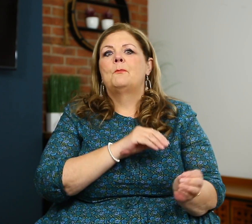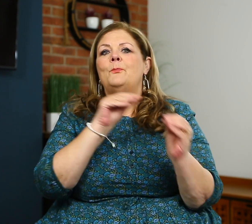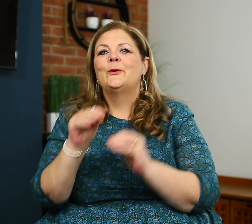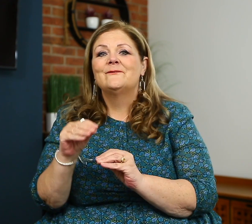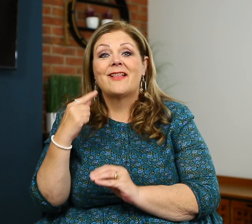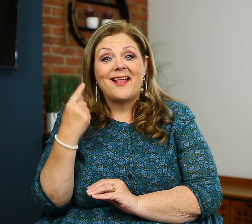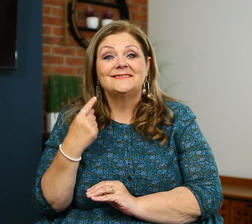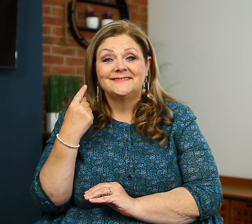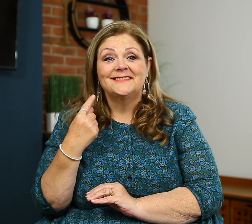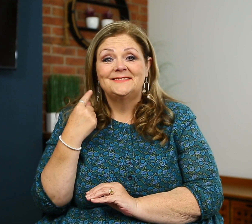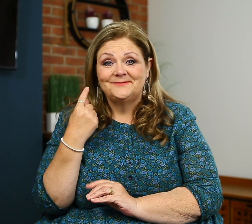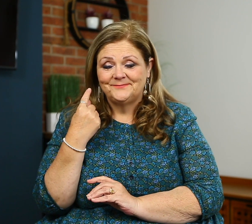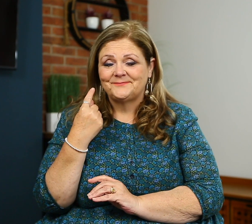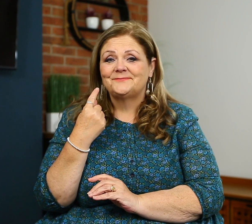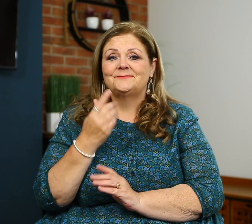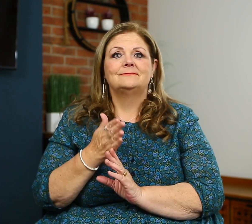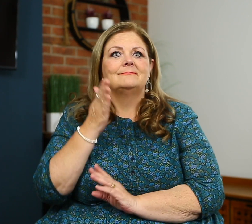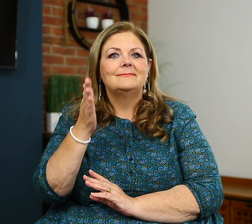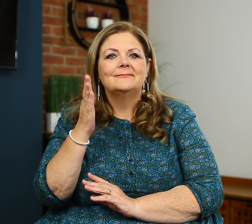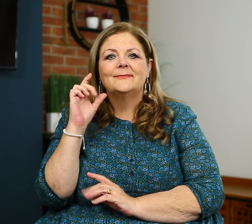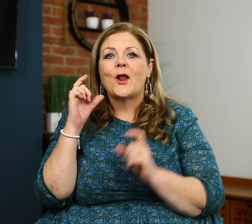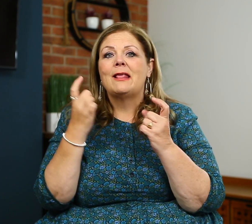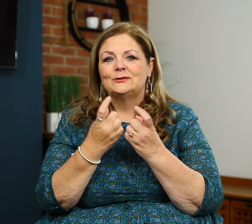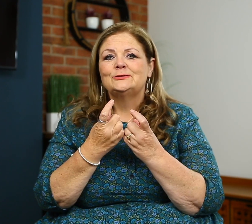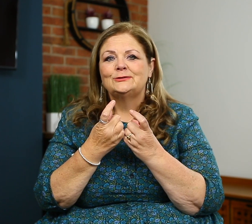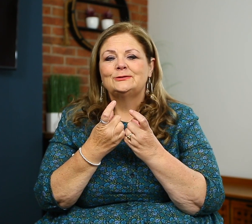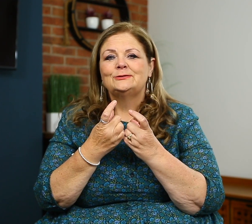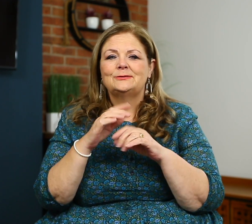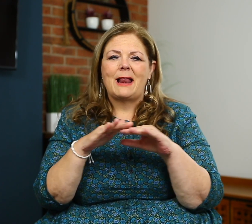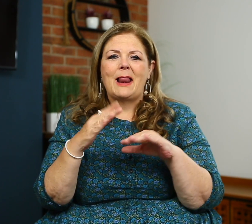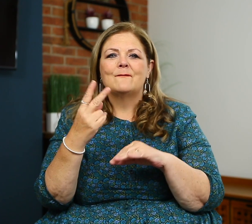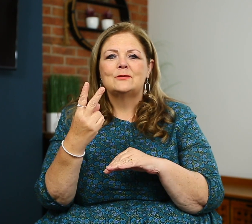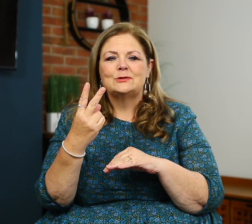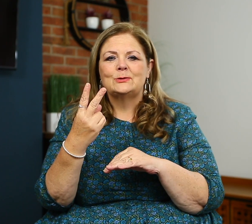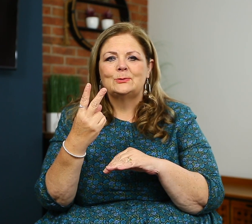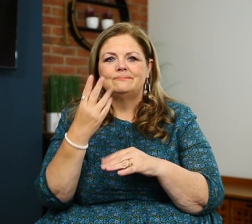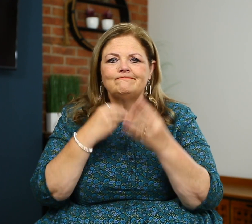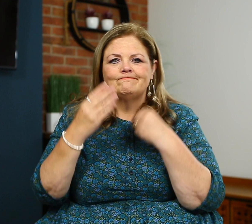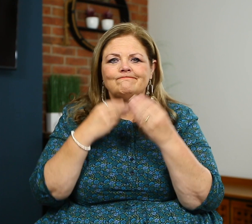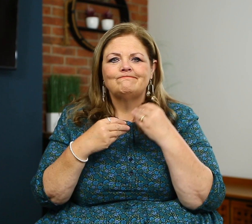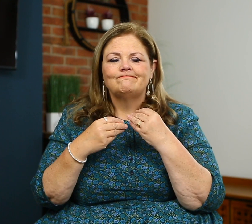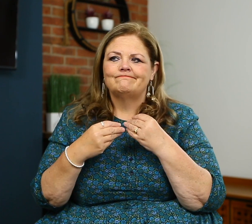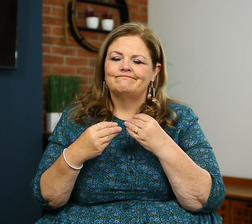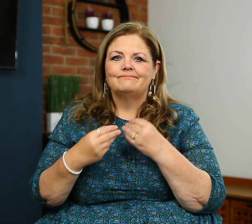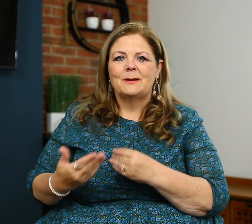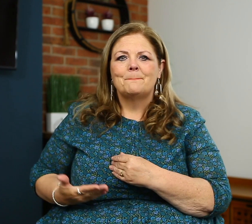to London, where I went to college and I studied level 2 in business studies.